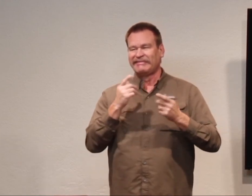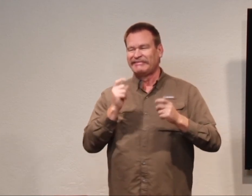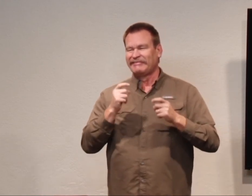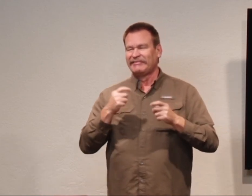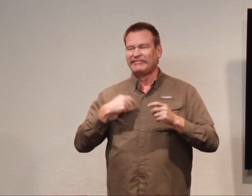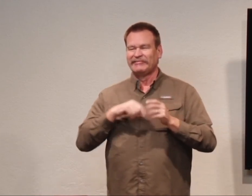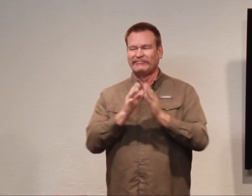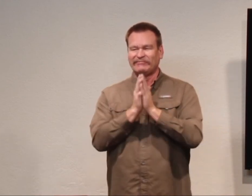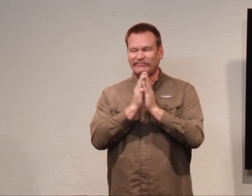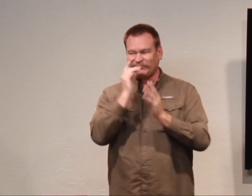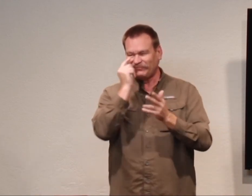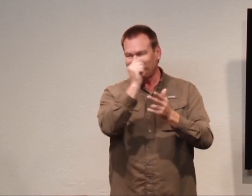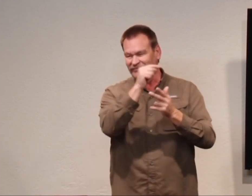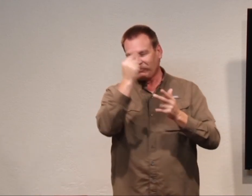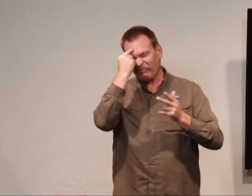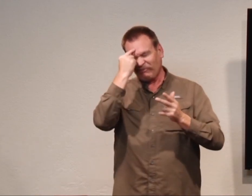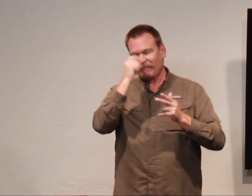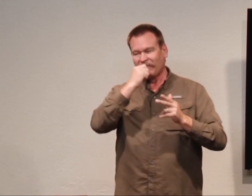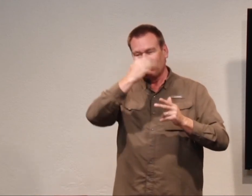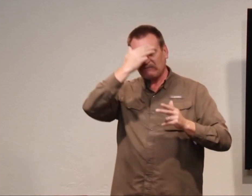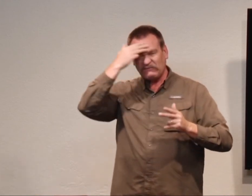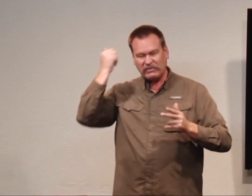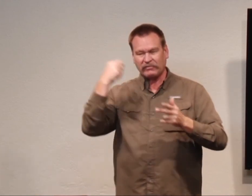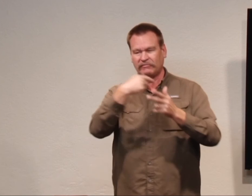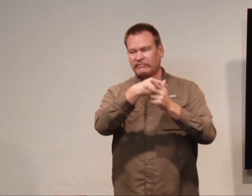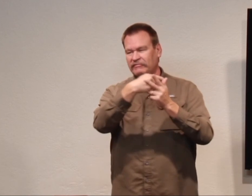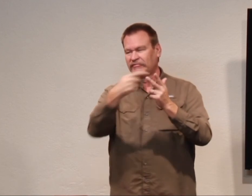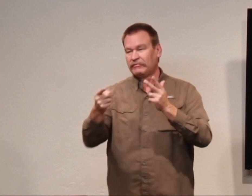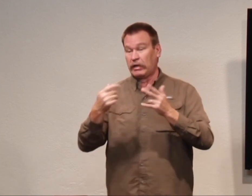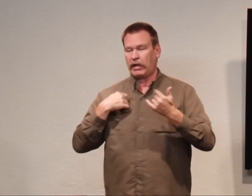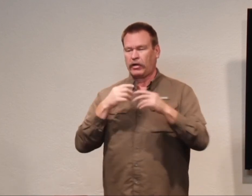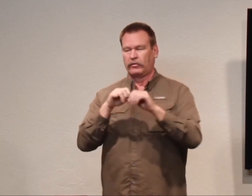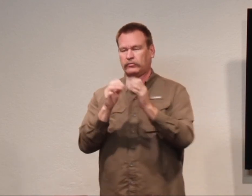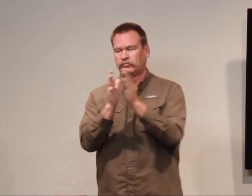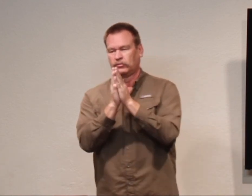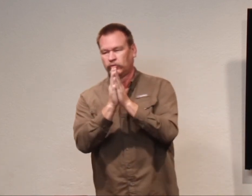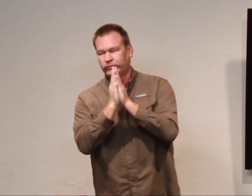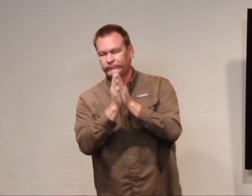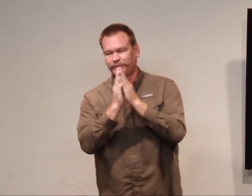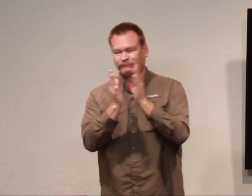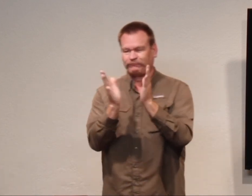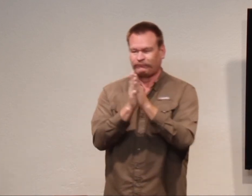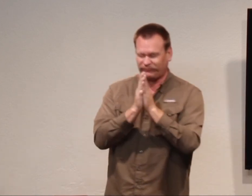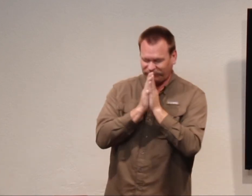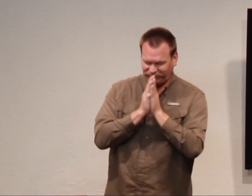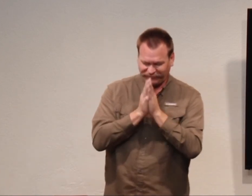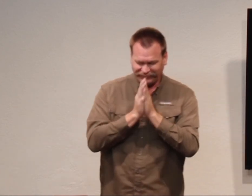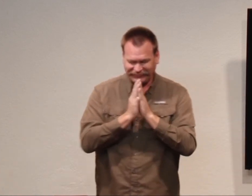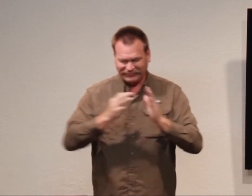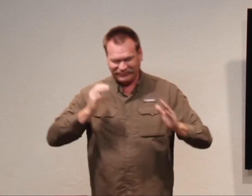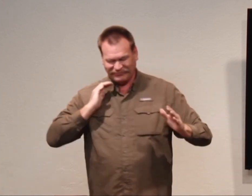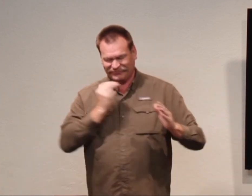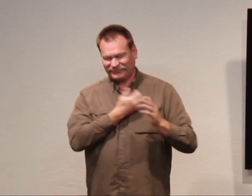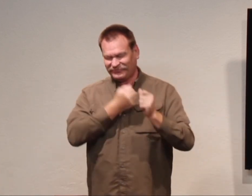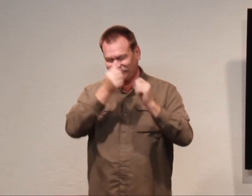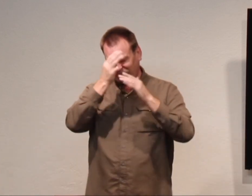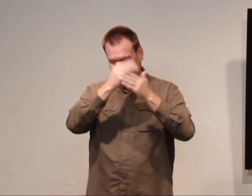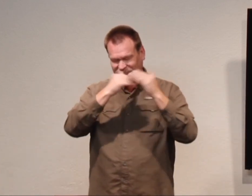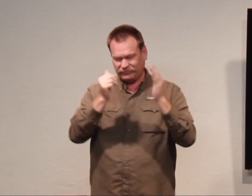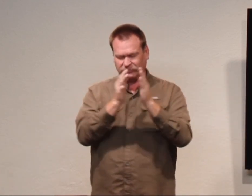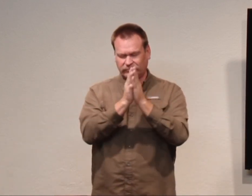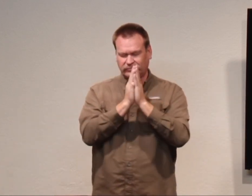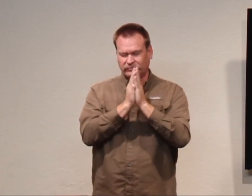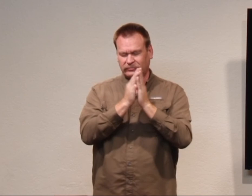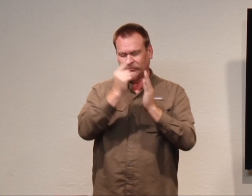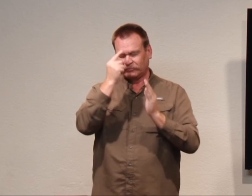especially the elderly, you gotta pray for them, and that they wouldn't forget Jesus. And so I'm gonna go ahead and pray for these three people real